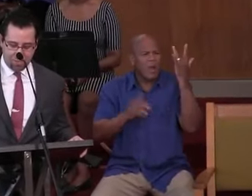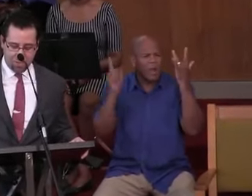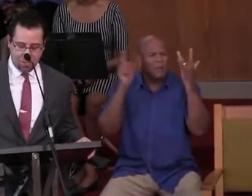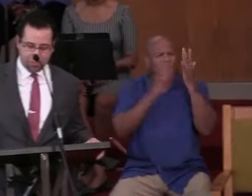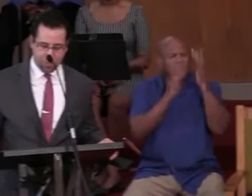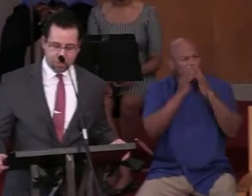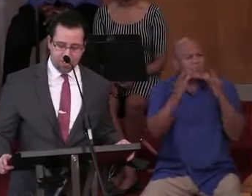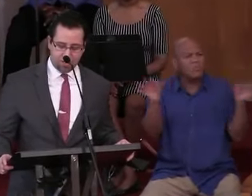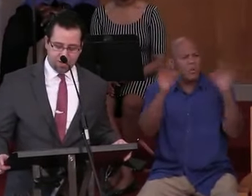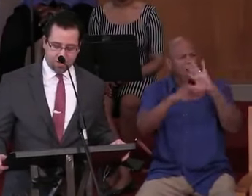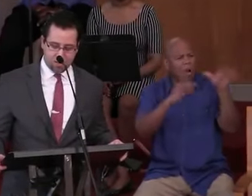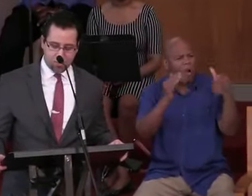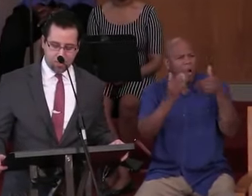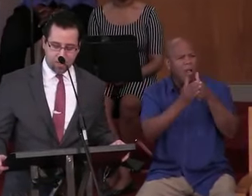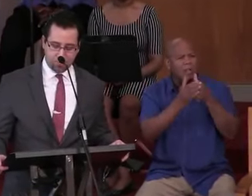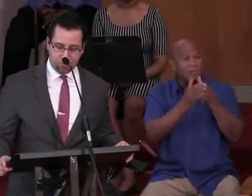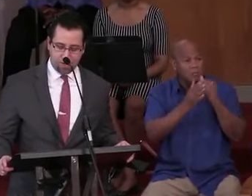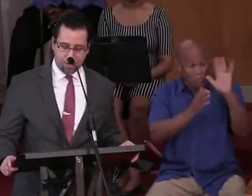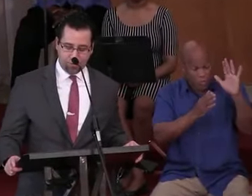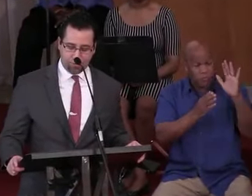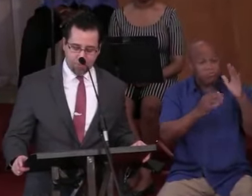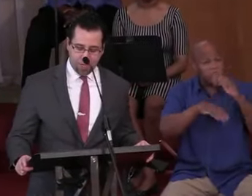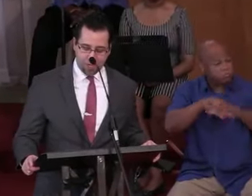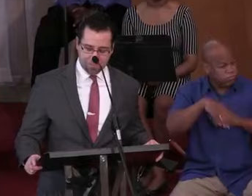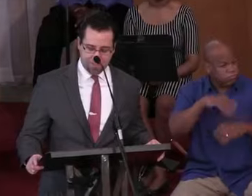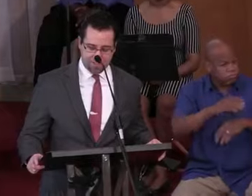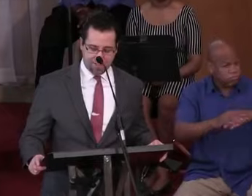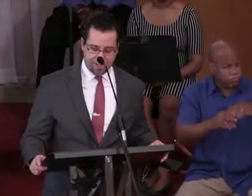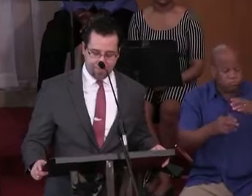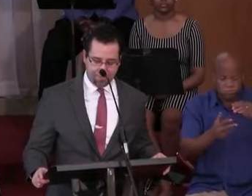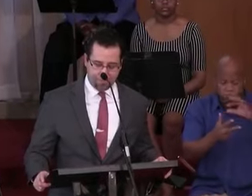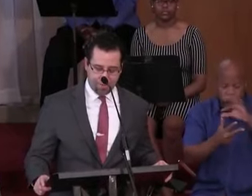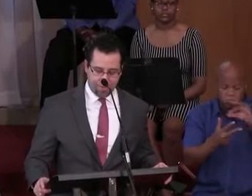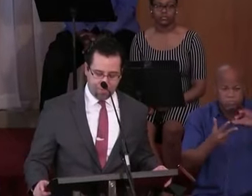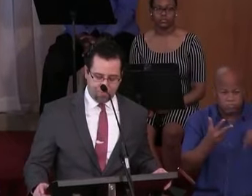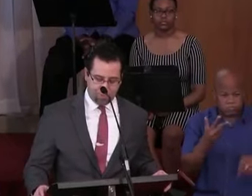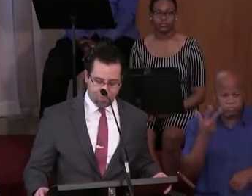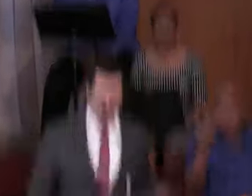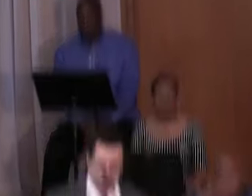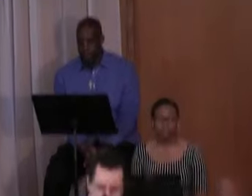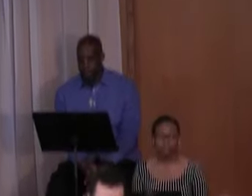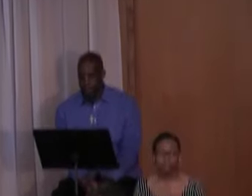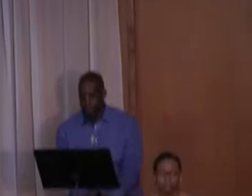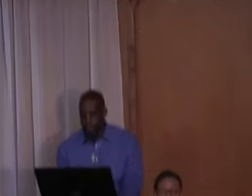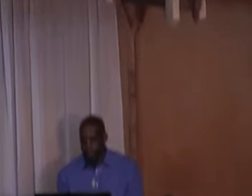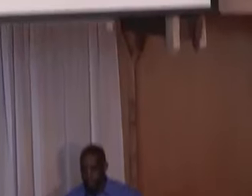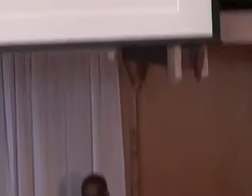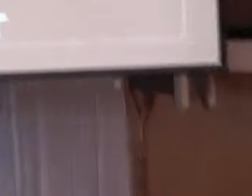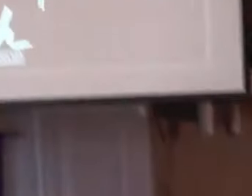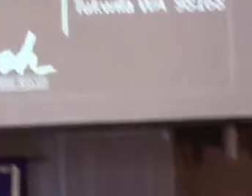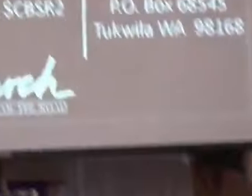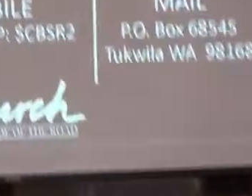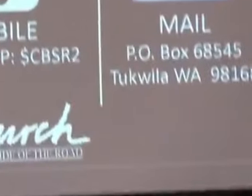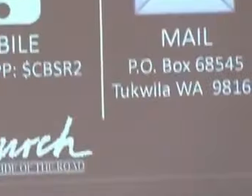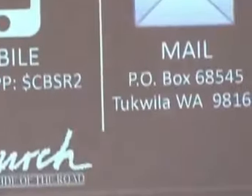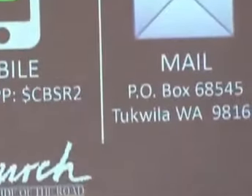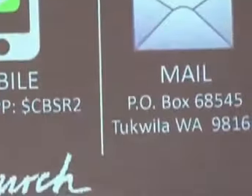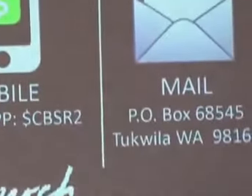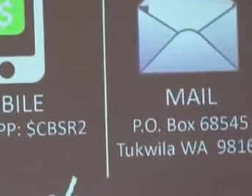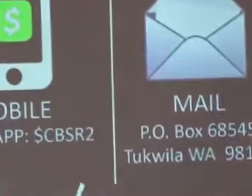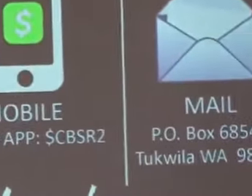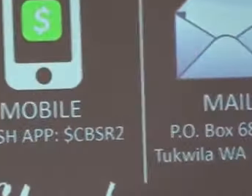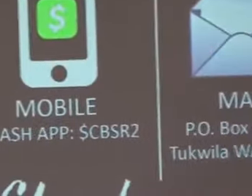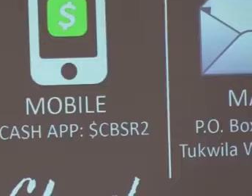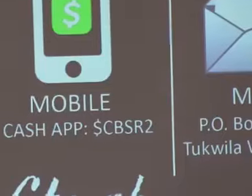all. For your convenience, we have provided three options to give. The first option to give online at